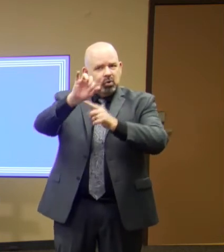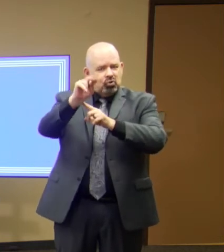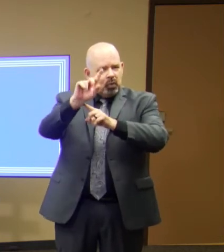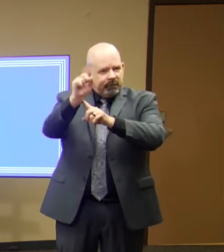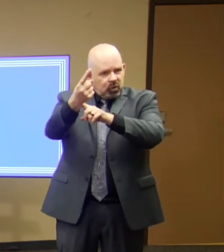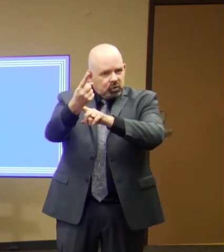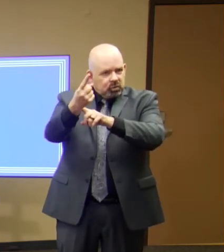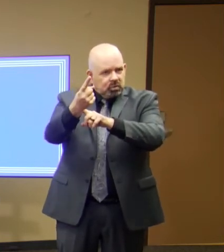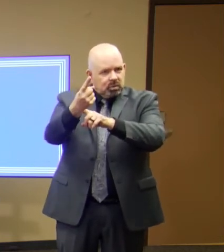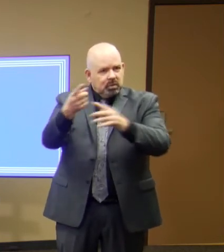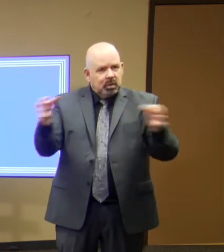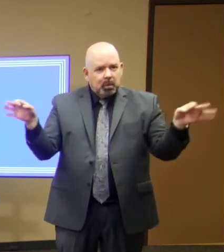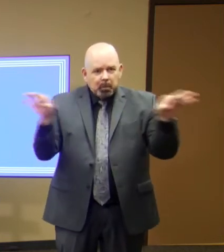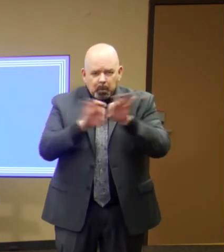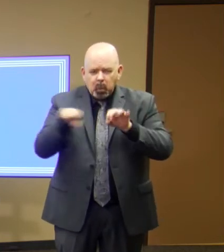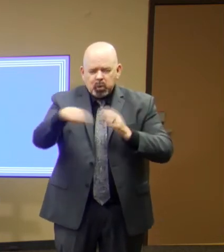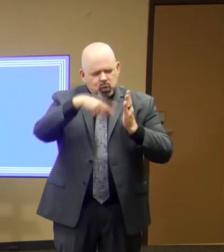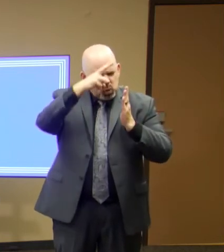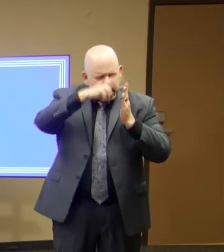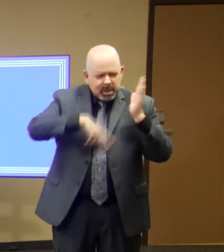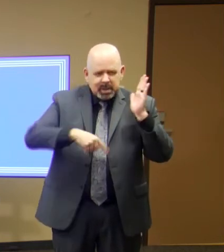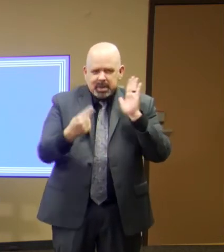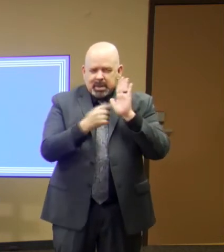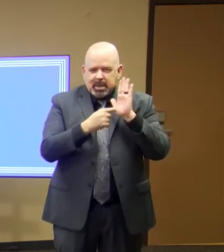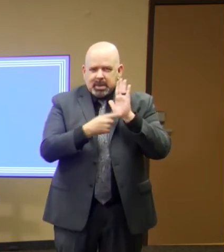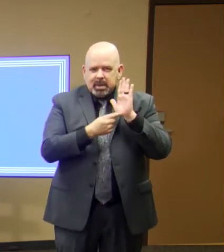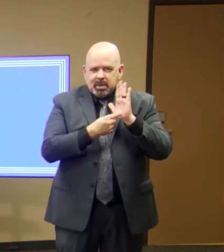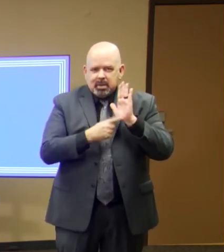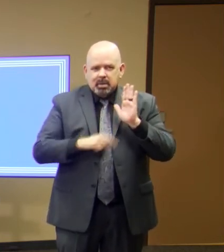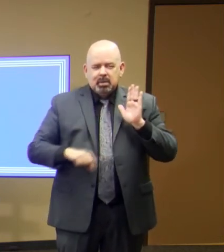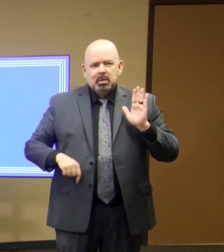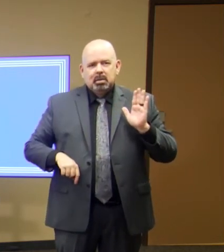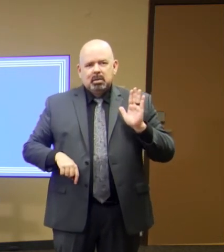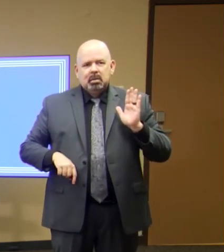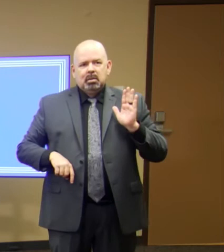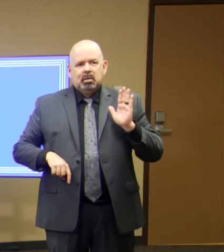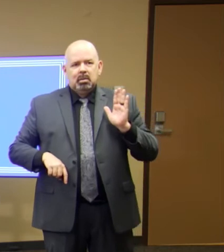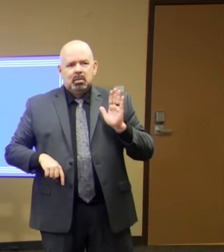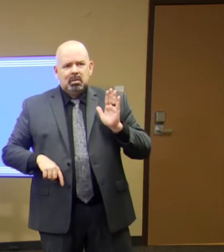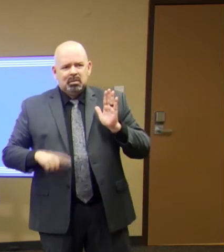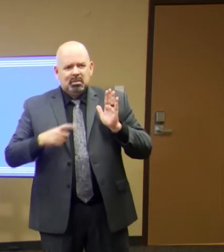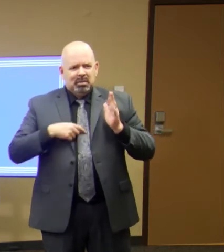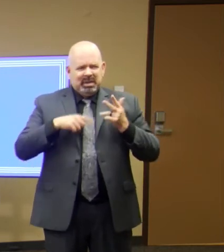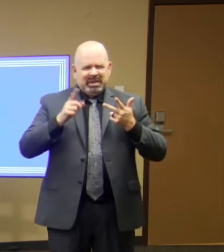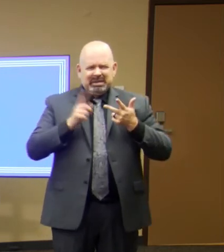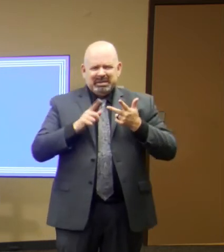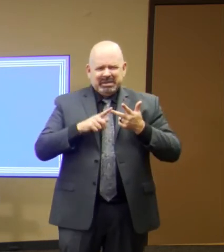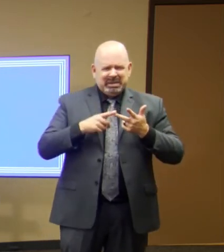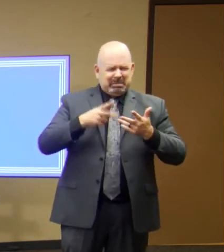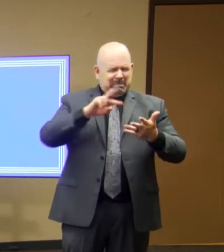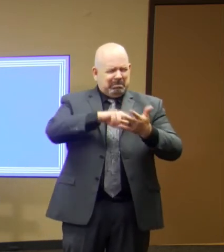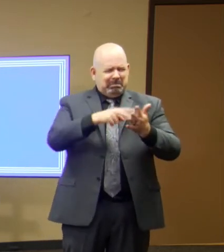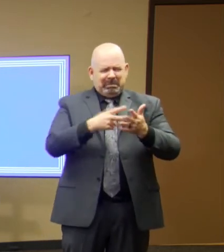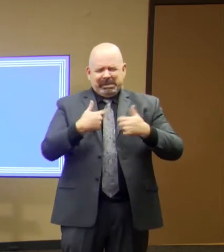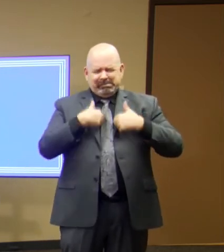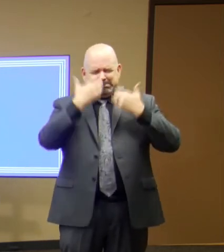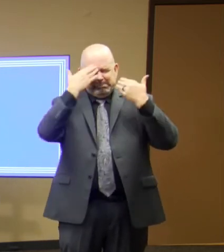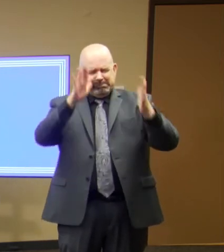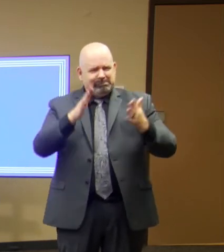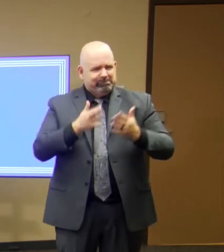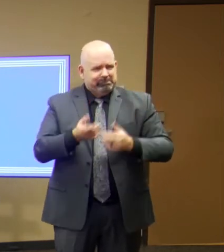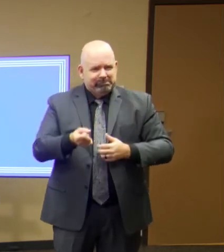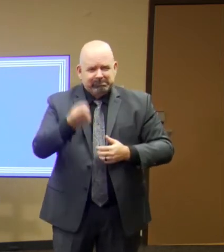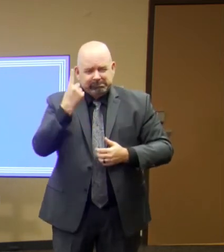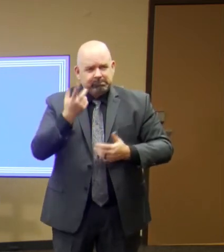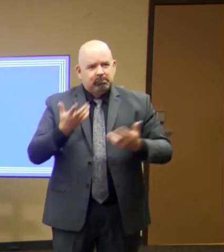you are hearing my voice and you're having trouble understanding the documents, get some help. There on our website